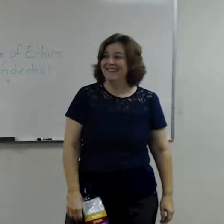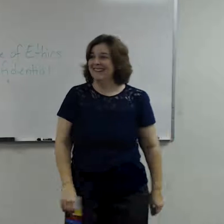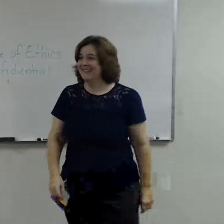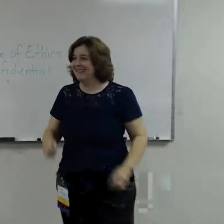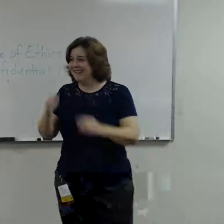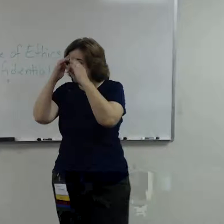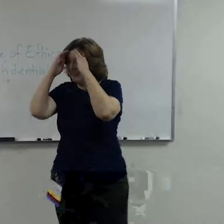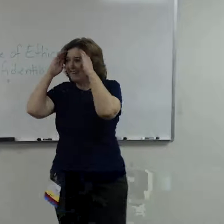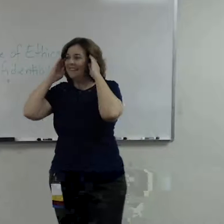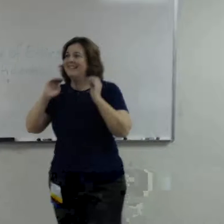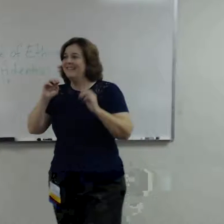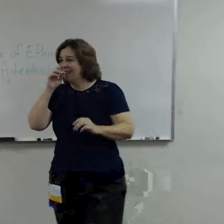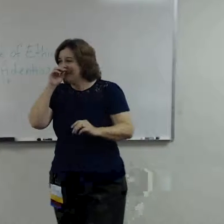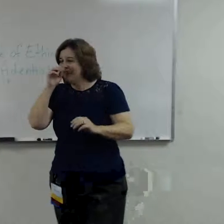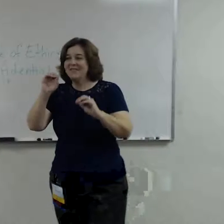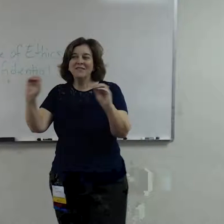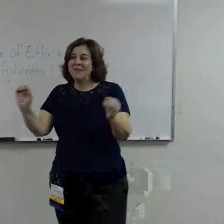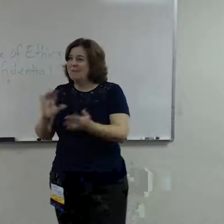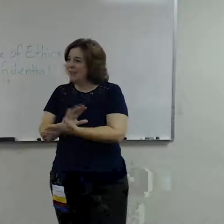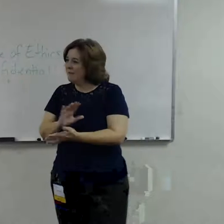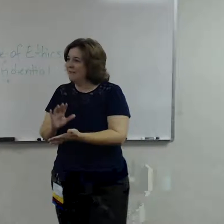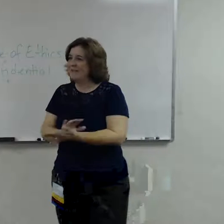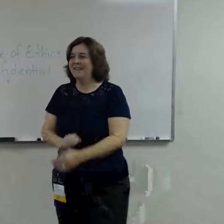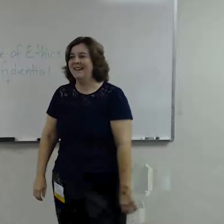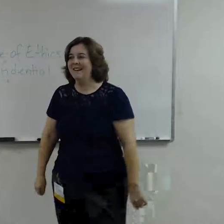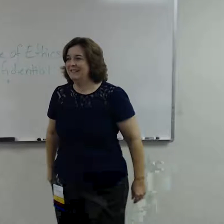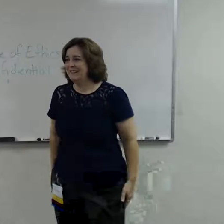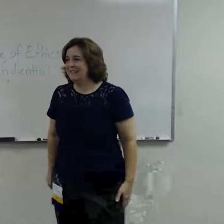There is no paper for that. There's no paper for that. The thing with